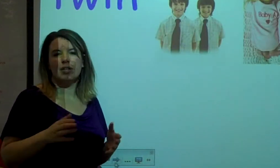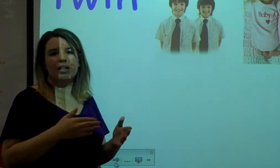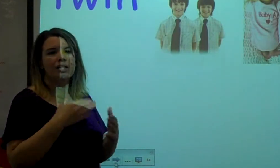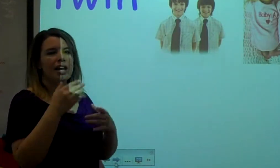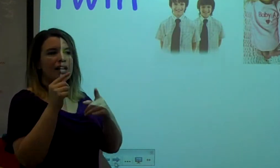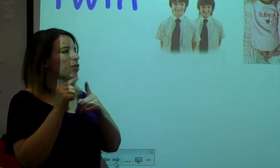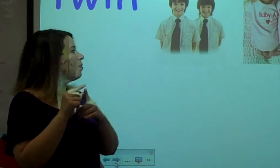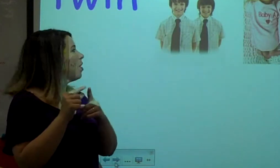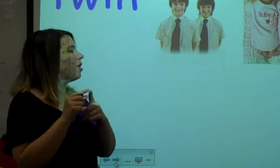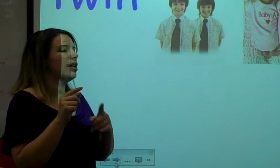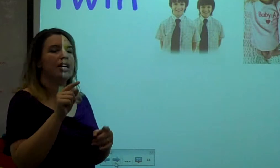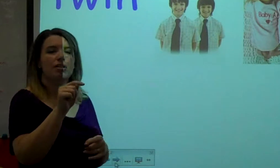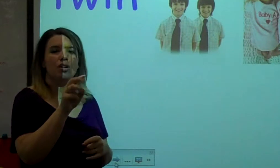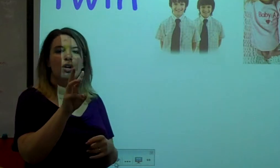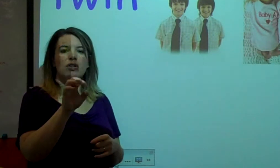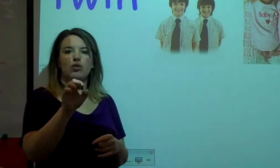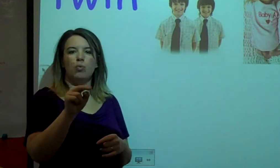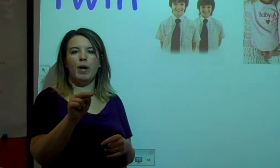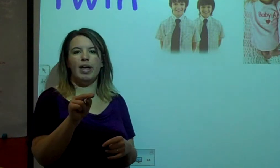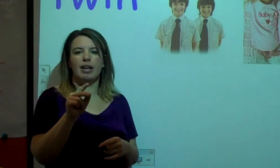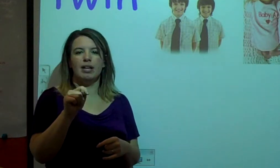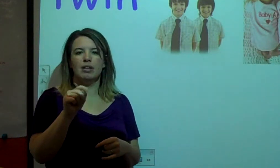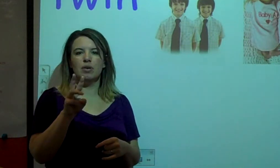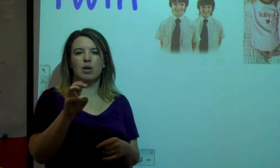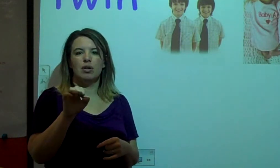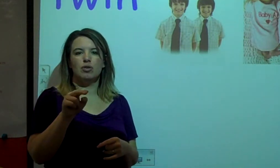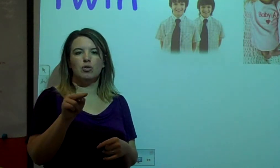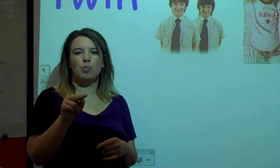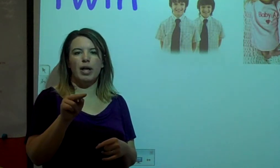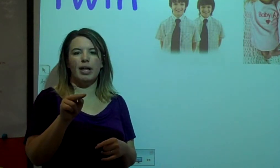The next word is twin. Twin.